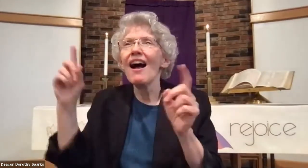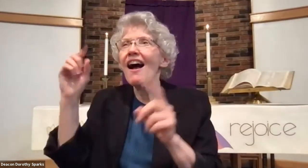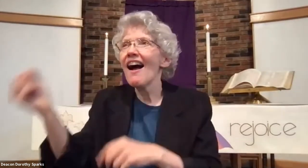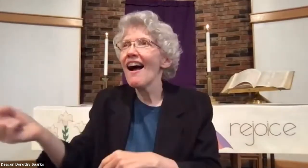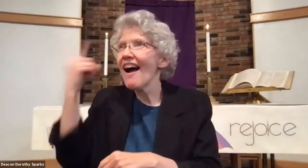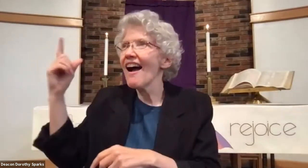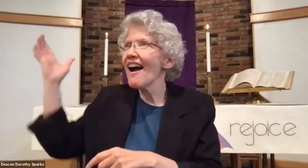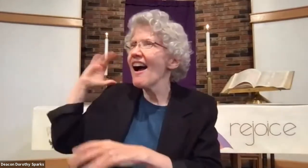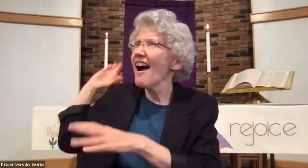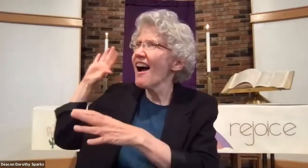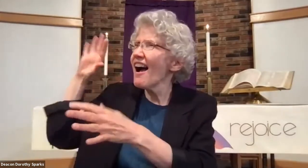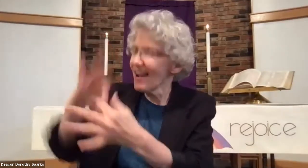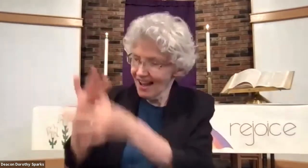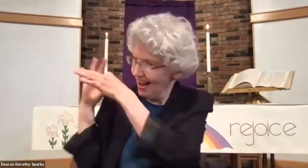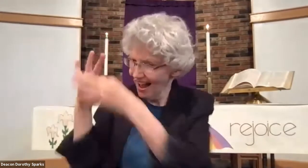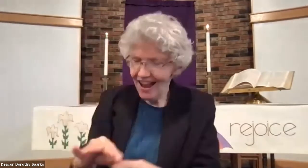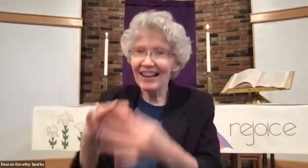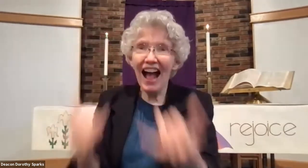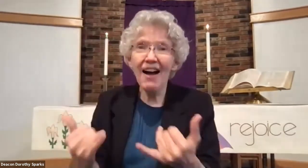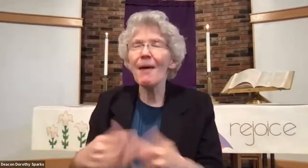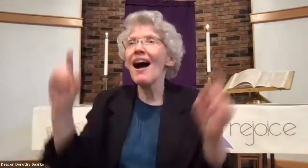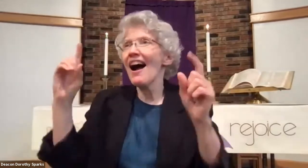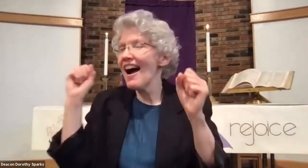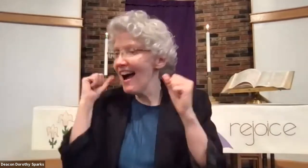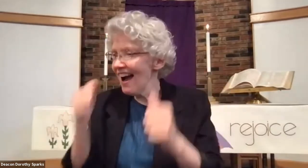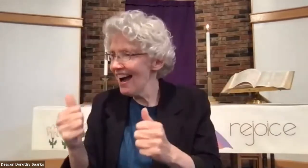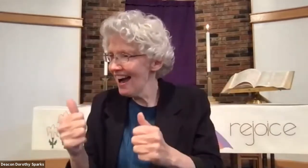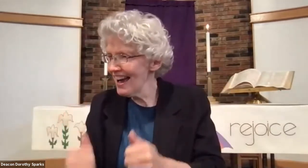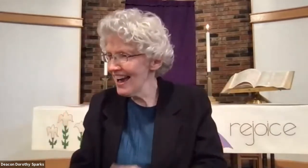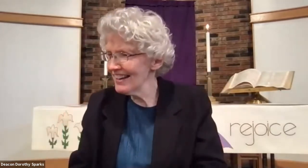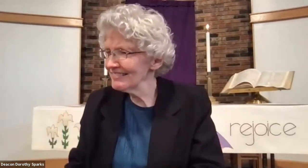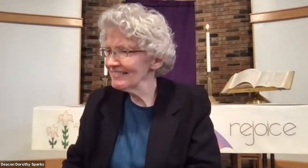Then he helped them understand the scriptures.